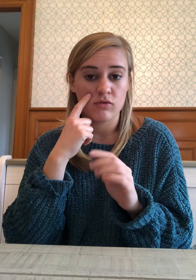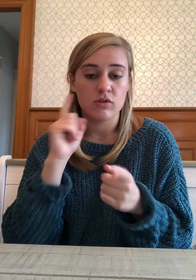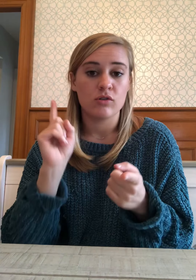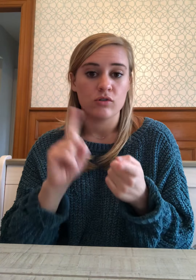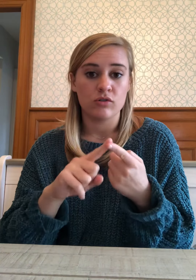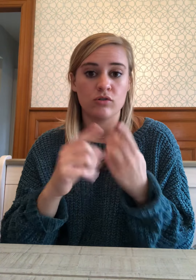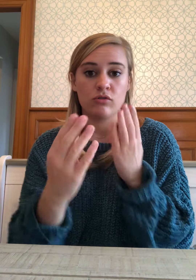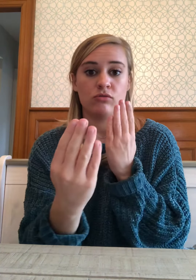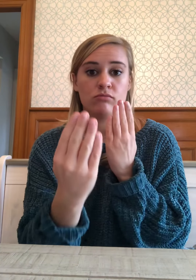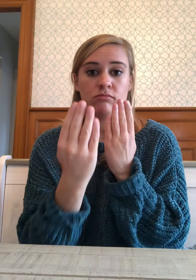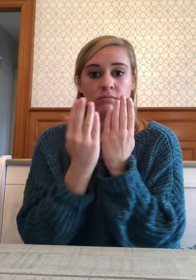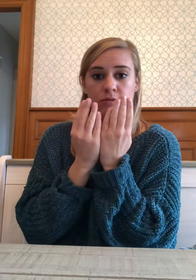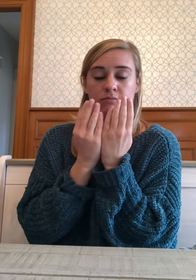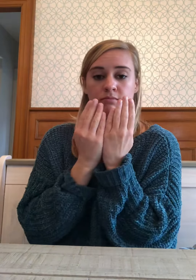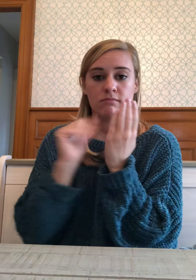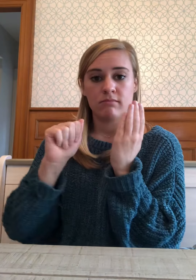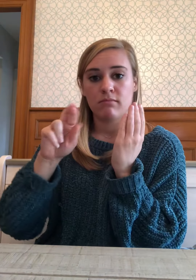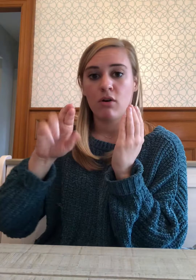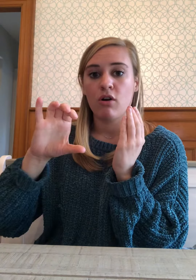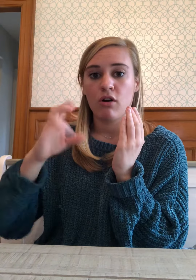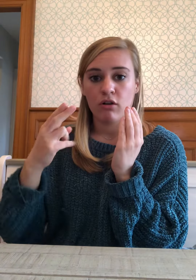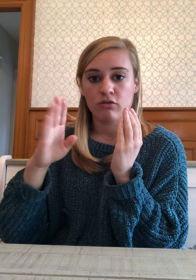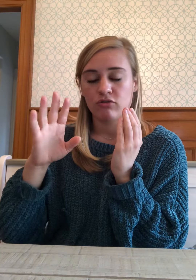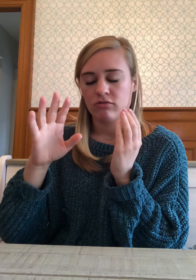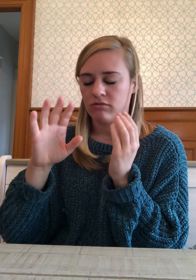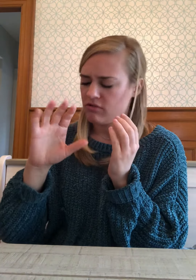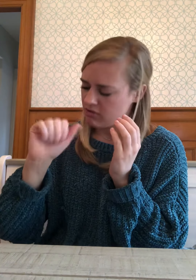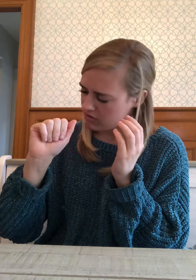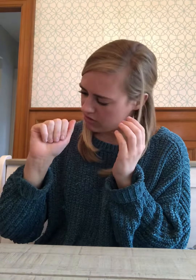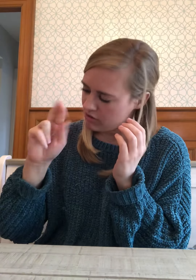form where we want it to be, a more ideal arch form.